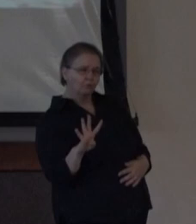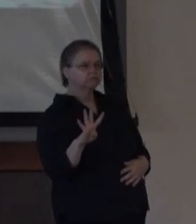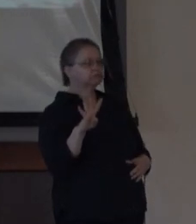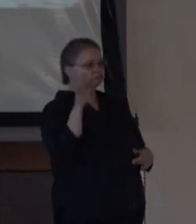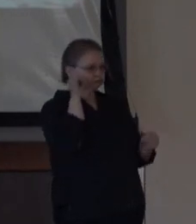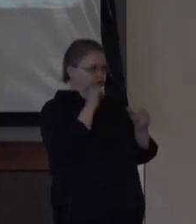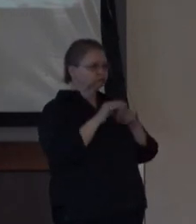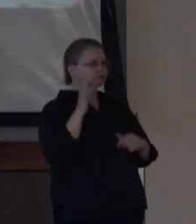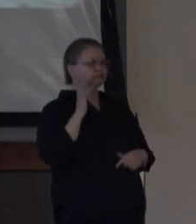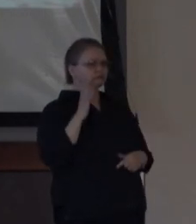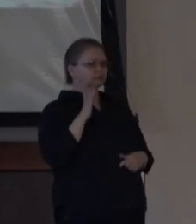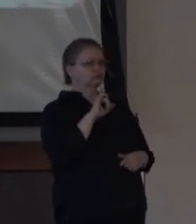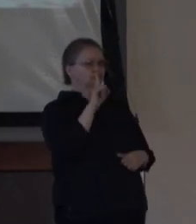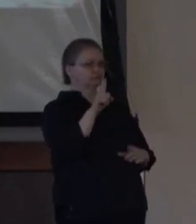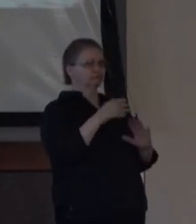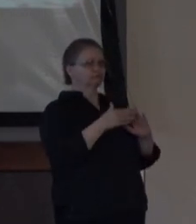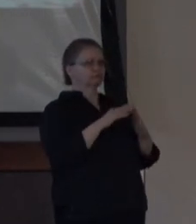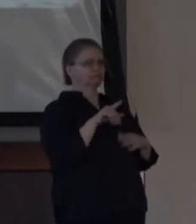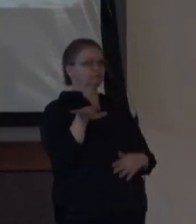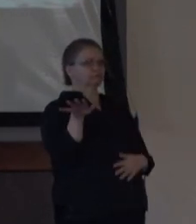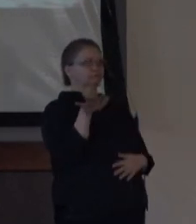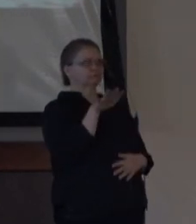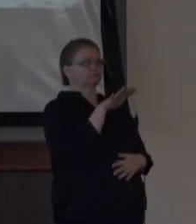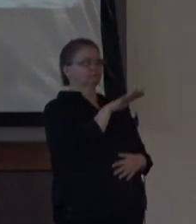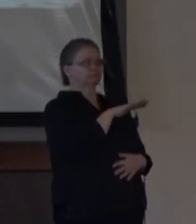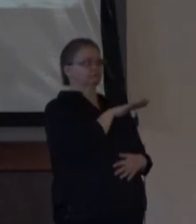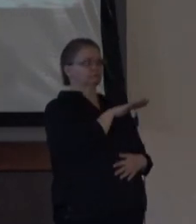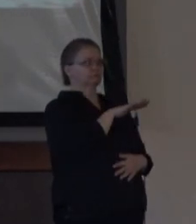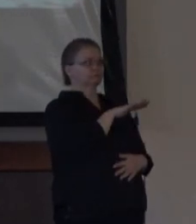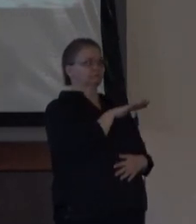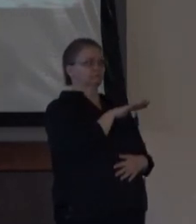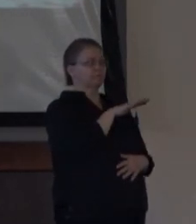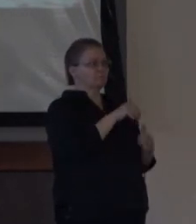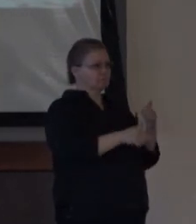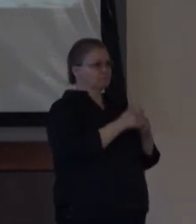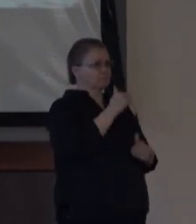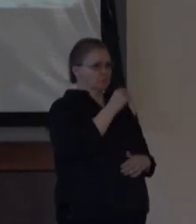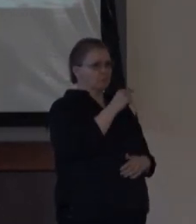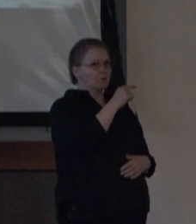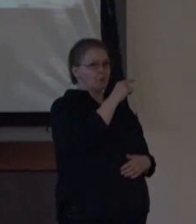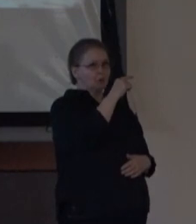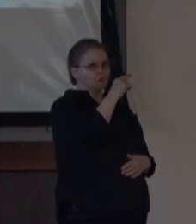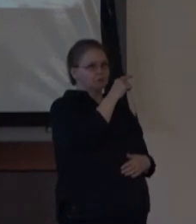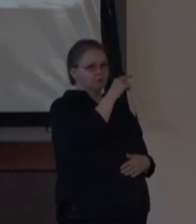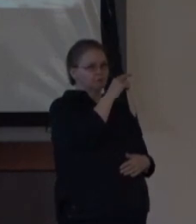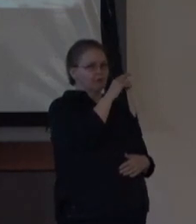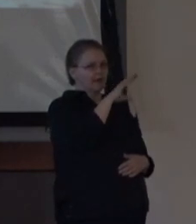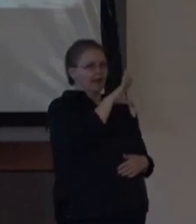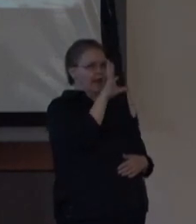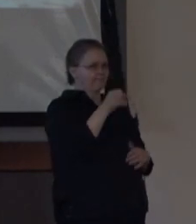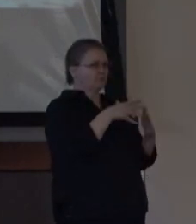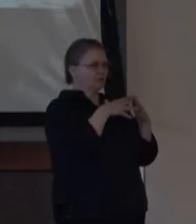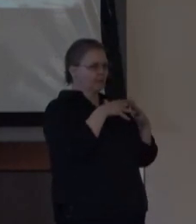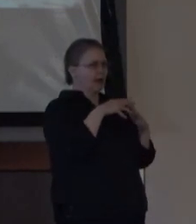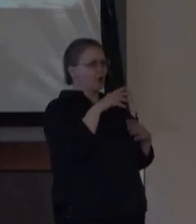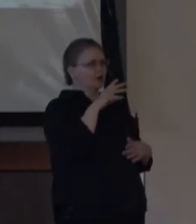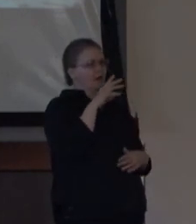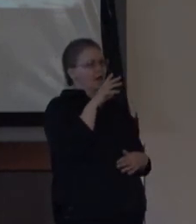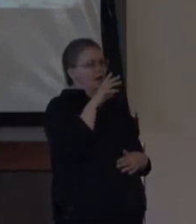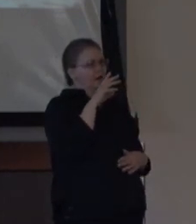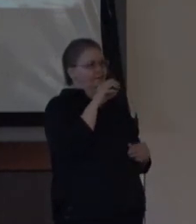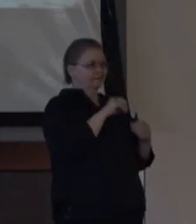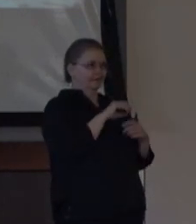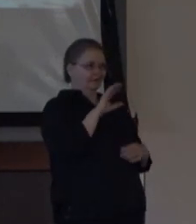remember it, going from a community that was mostly African American to this place in rural eastern Washington that